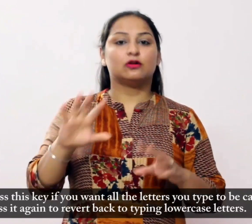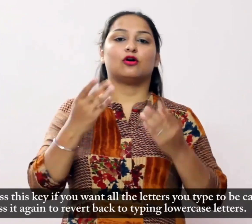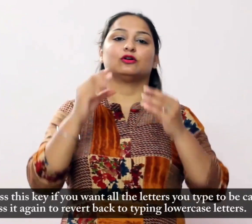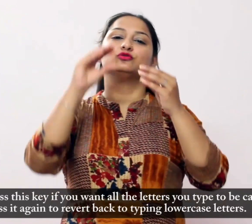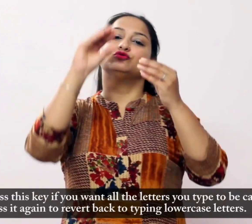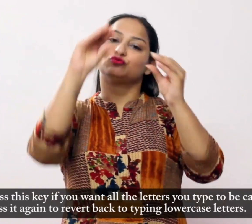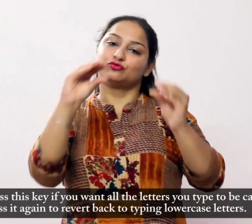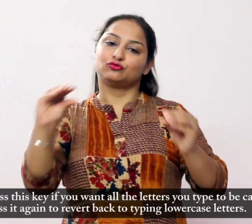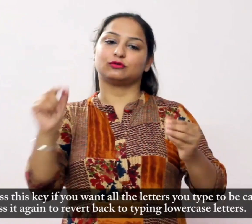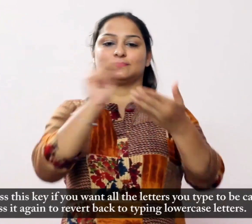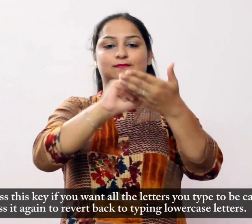lowercase letters.